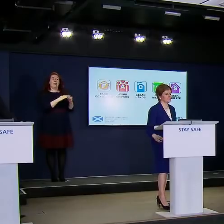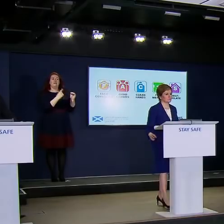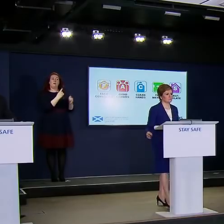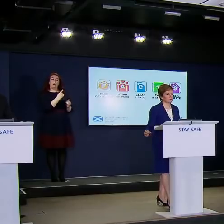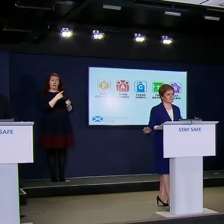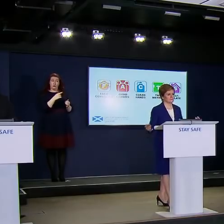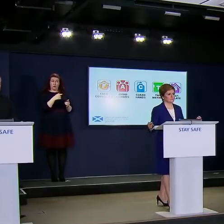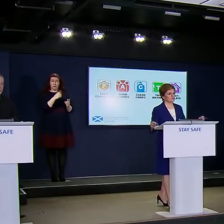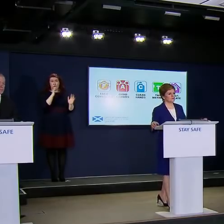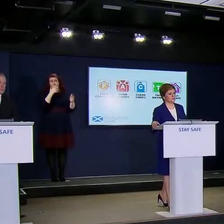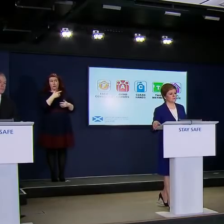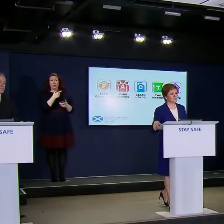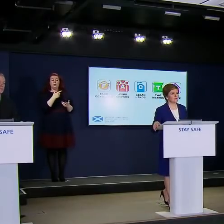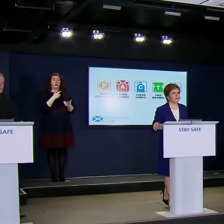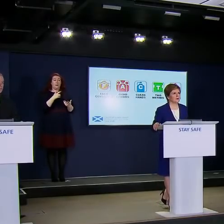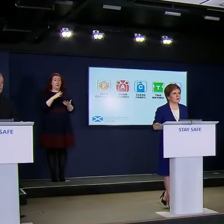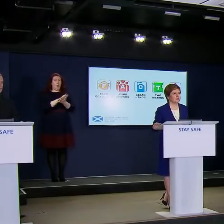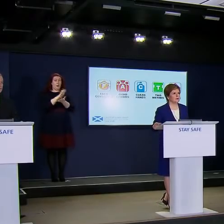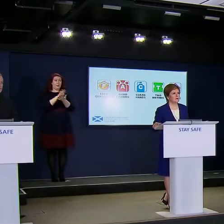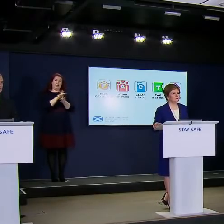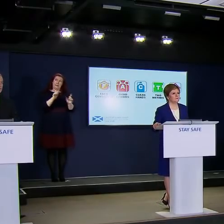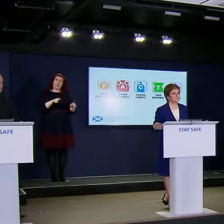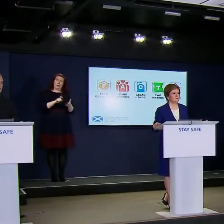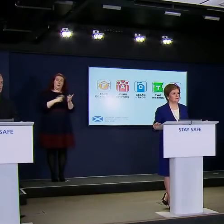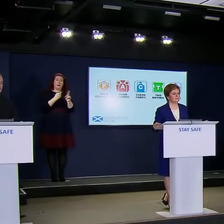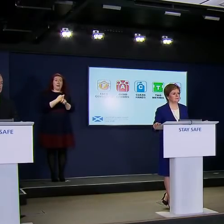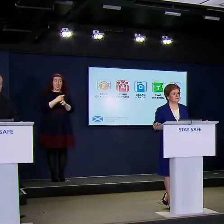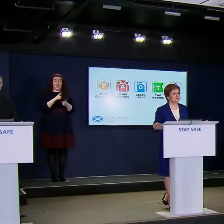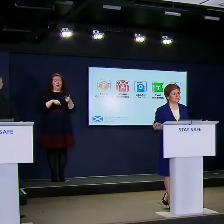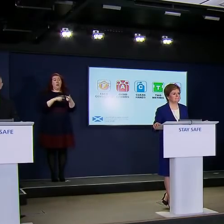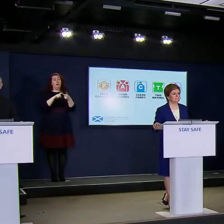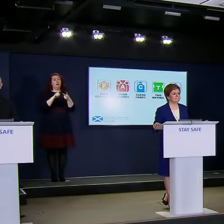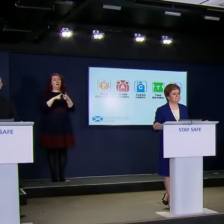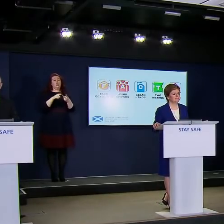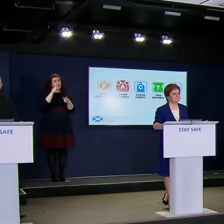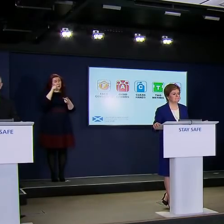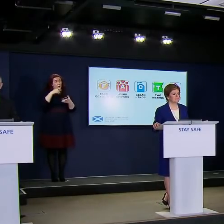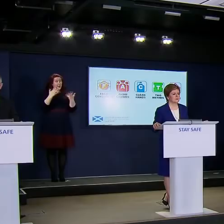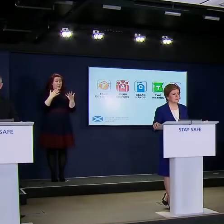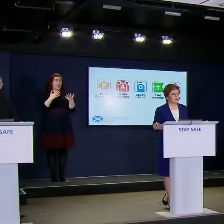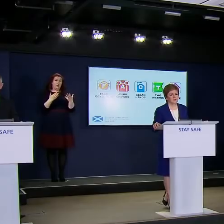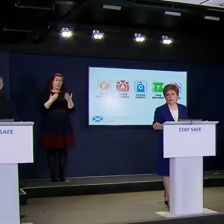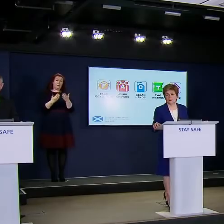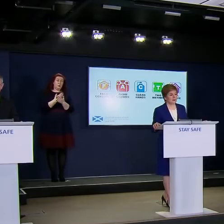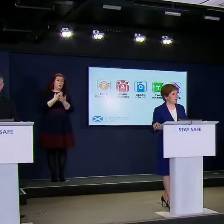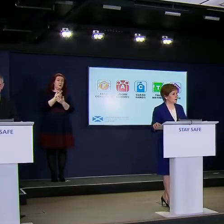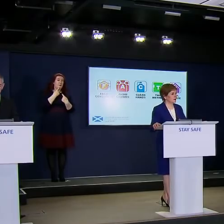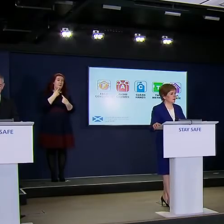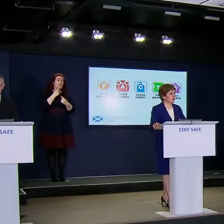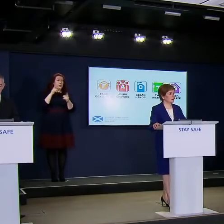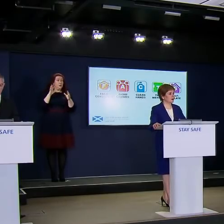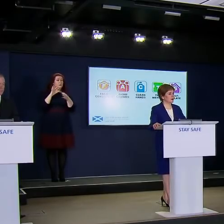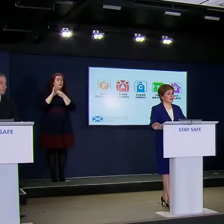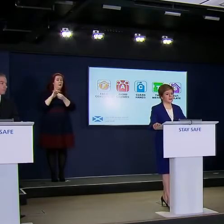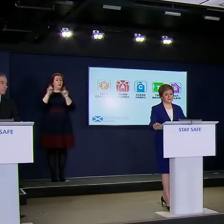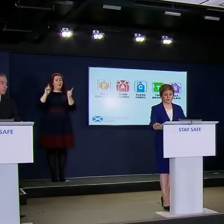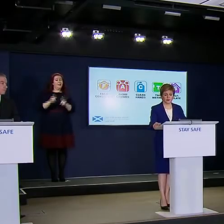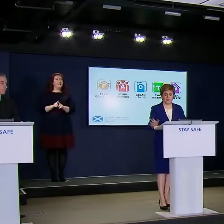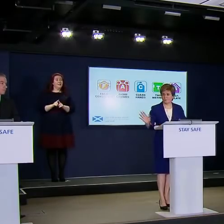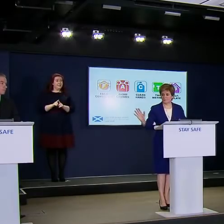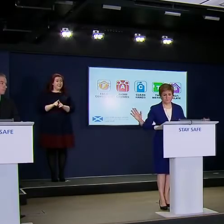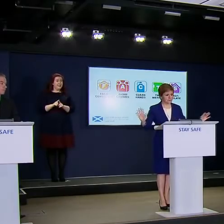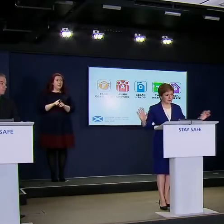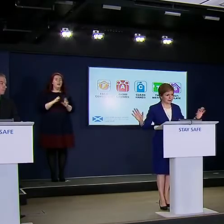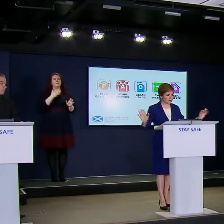people are being encouraged to holiday at home as well? And is there any update on cases of the Indian variant in Scotland? Apologies if you already addressed that. Thanks,